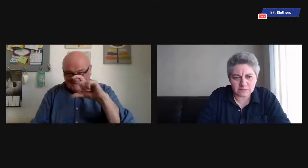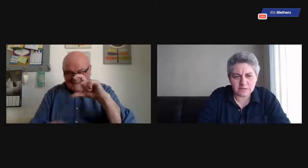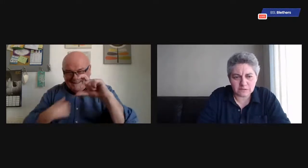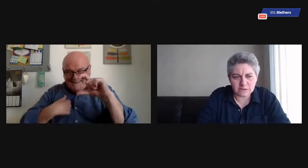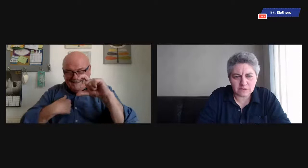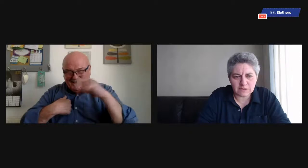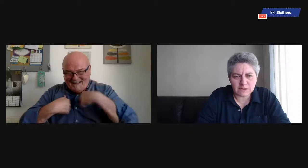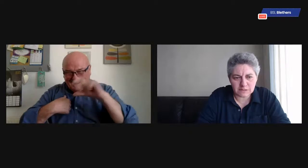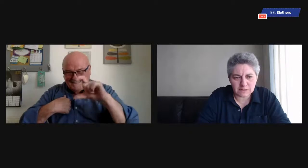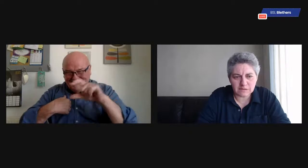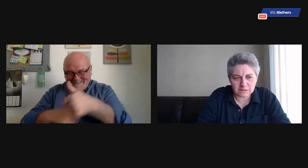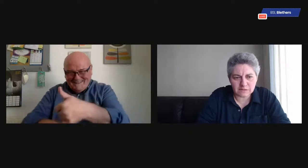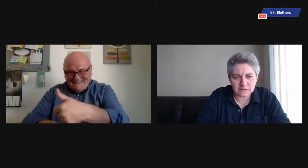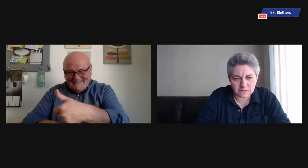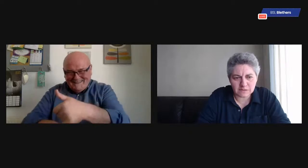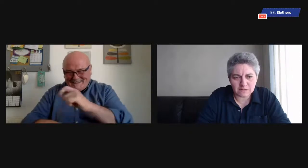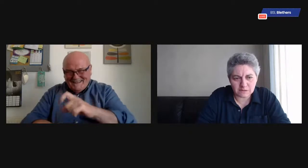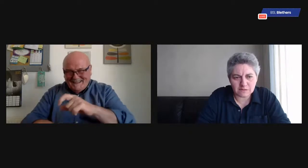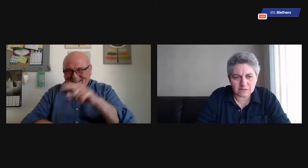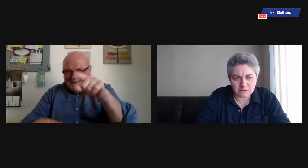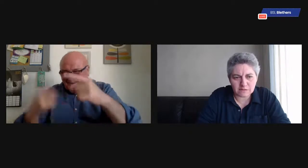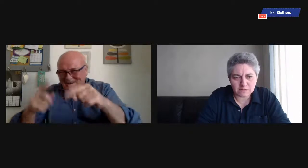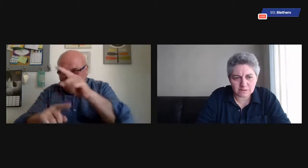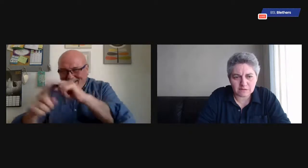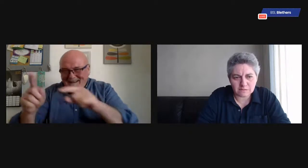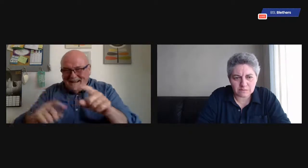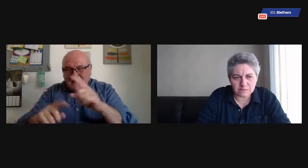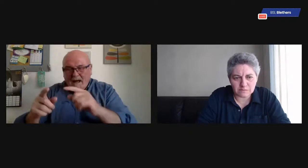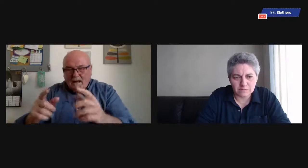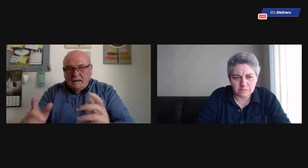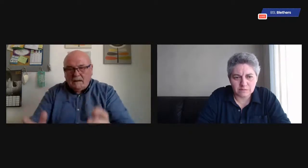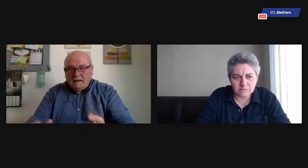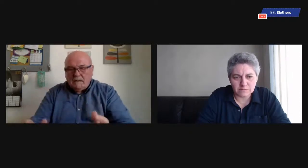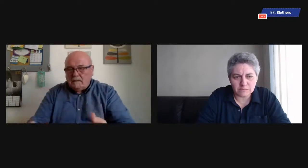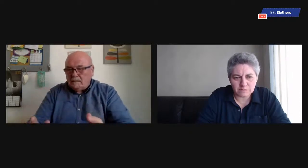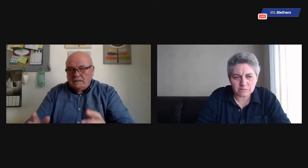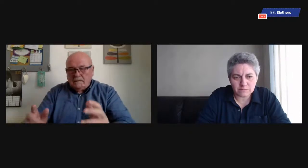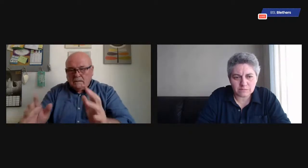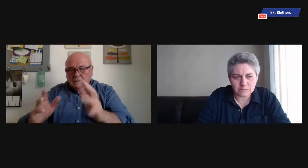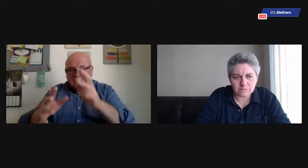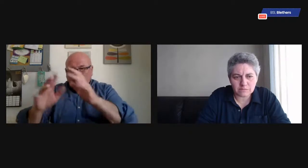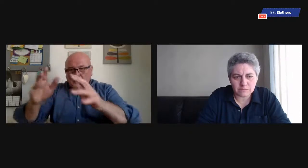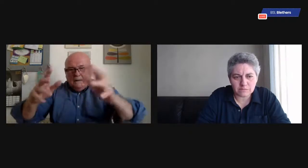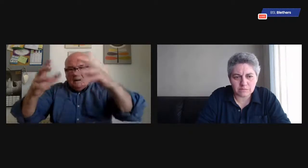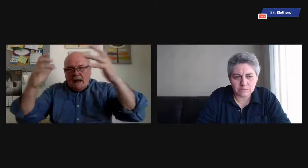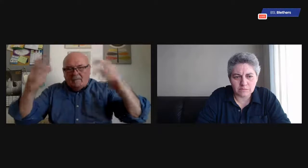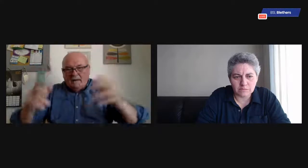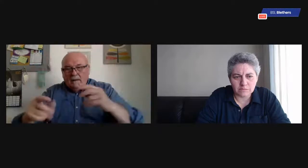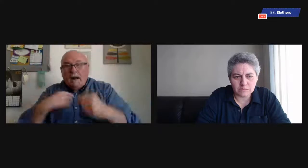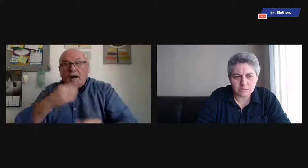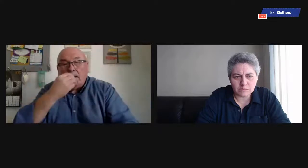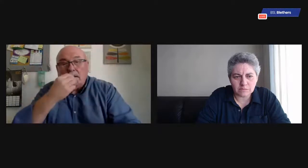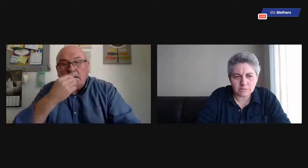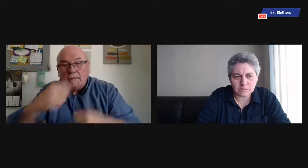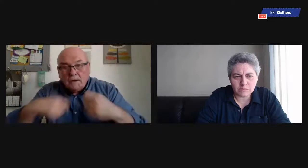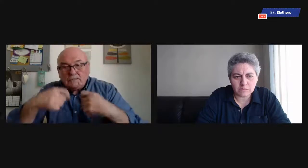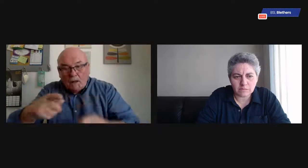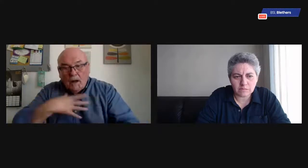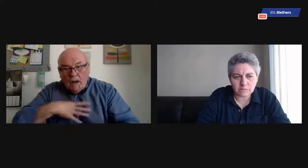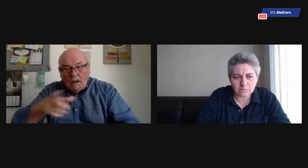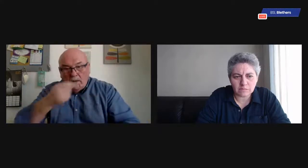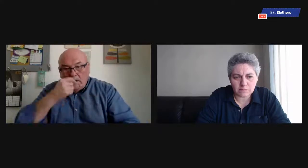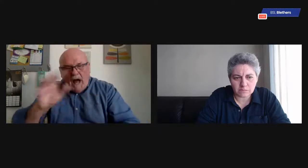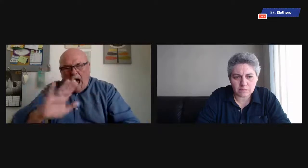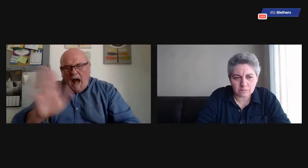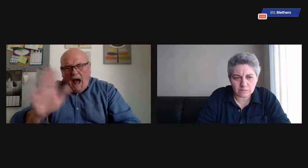surprised. Uh, so I would start off with saying, my name's C for Craig, you, and then building that rapport and